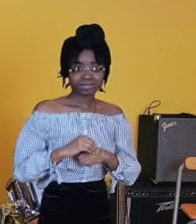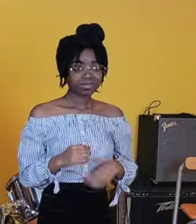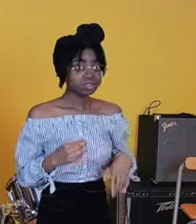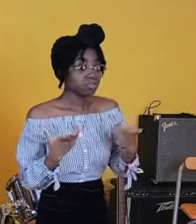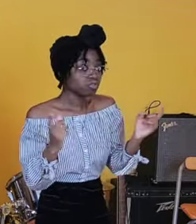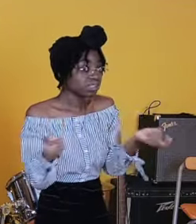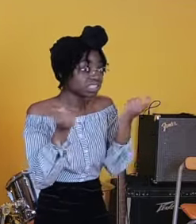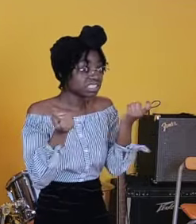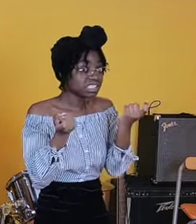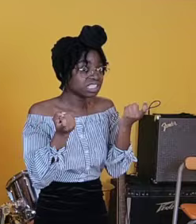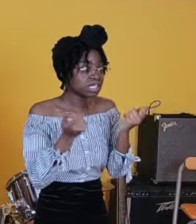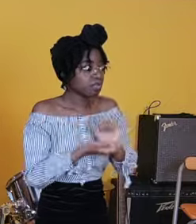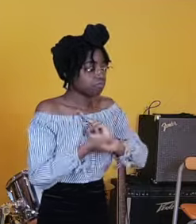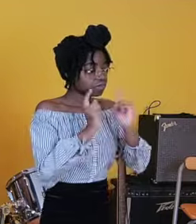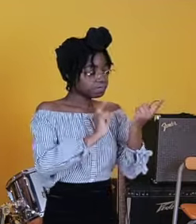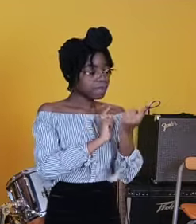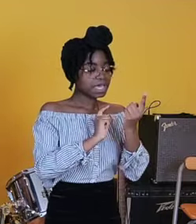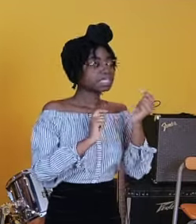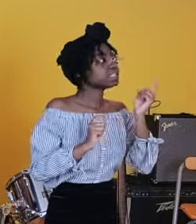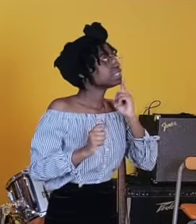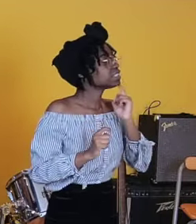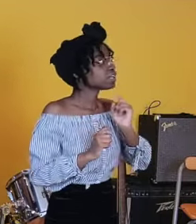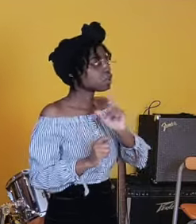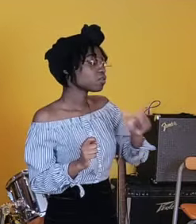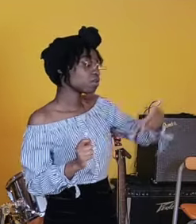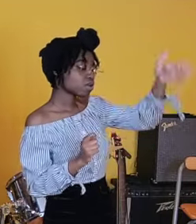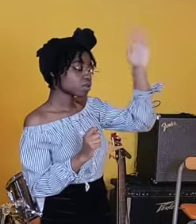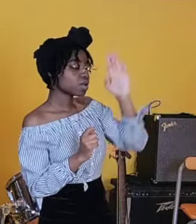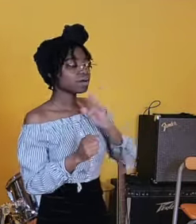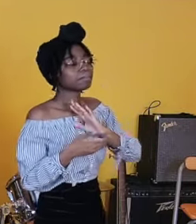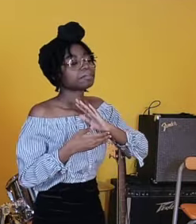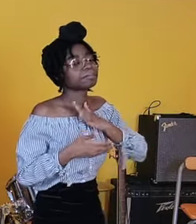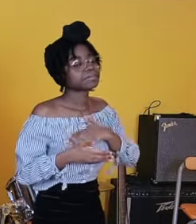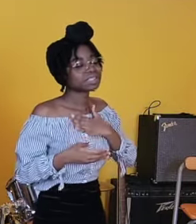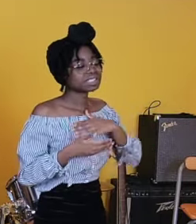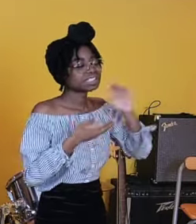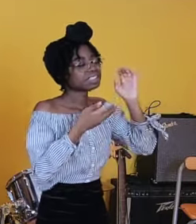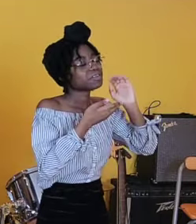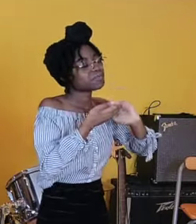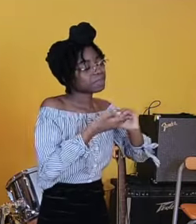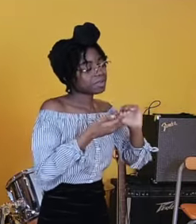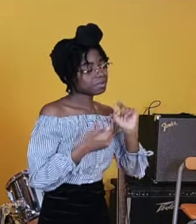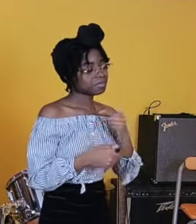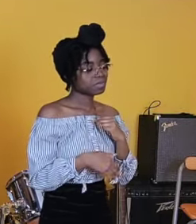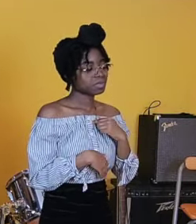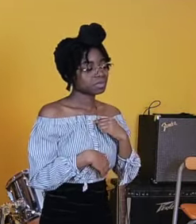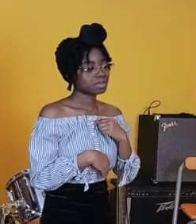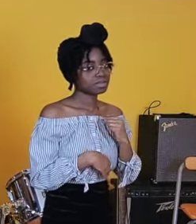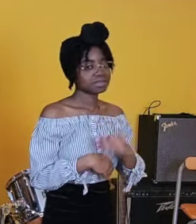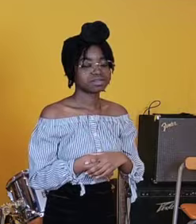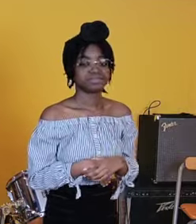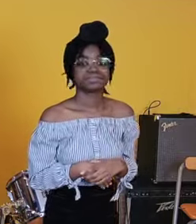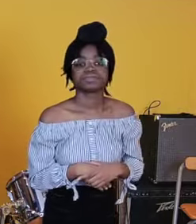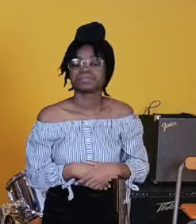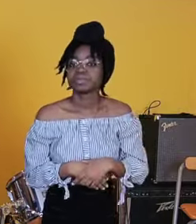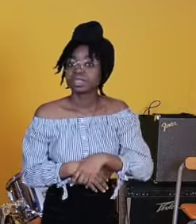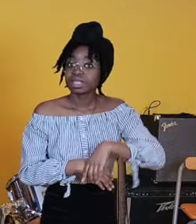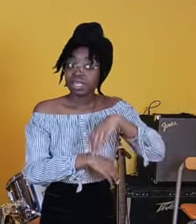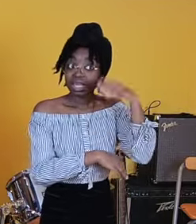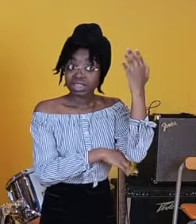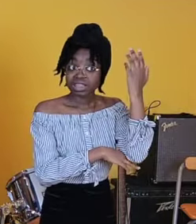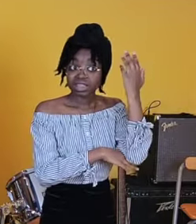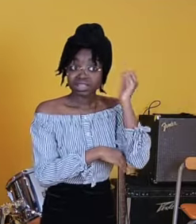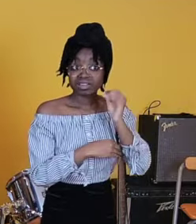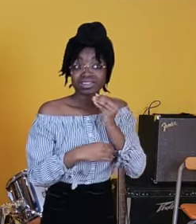messed up, forgive me. And us fathers want to do that. See, eating from the tree made Adam understand the